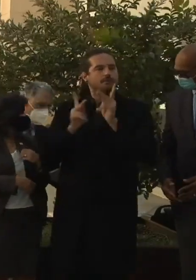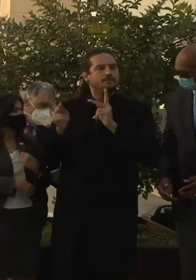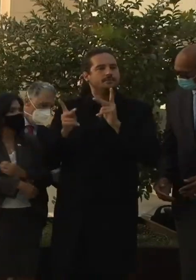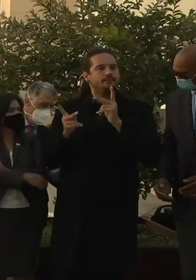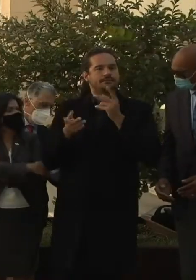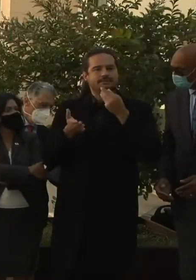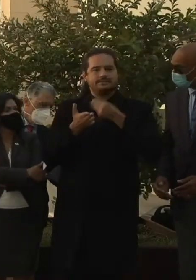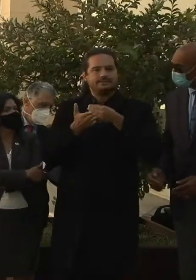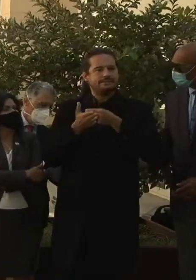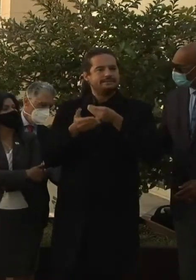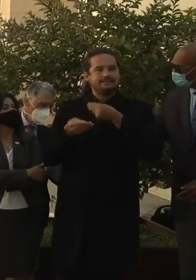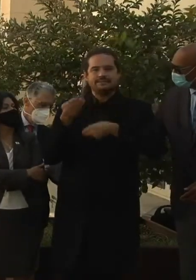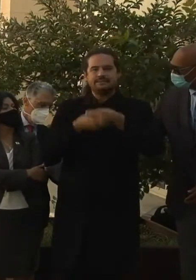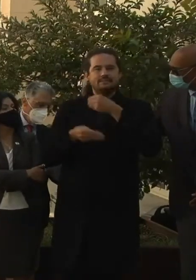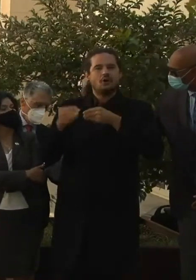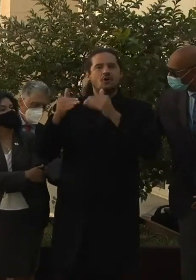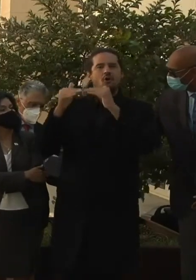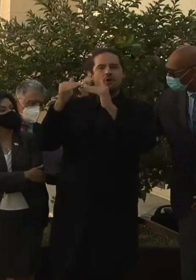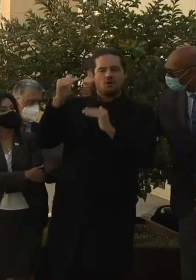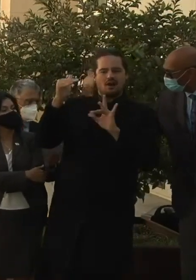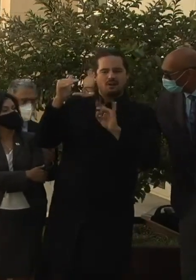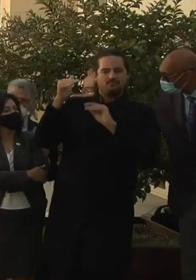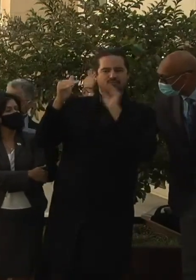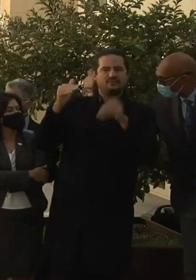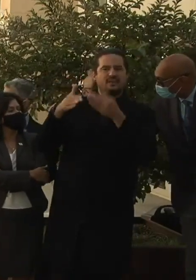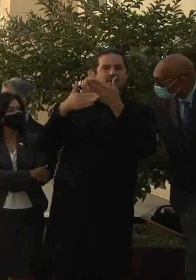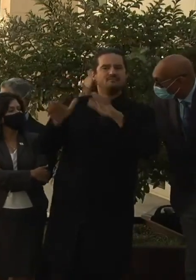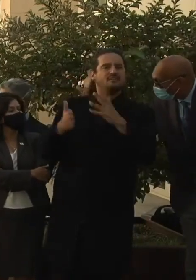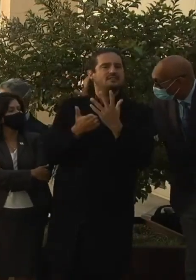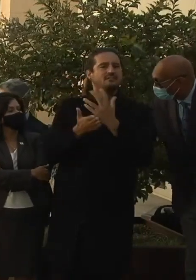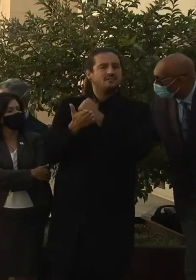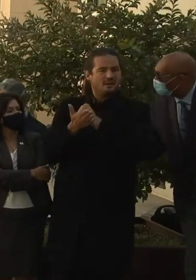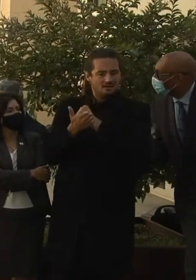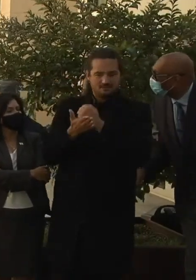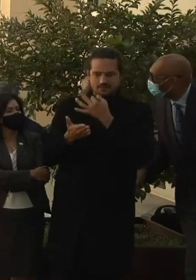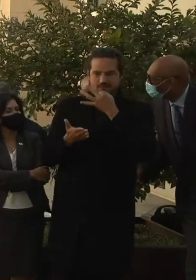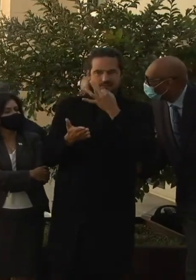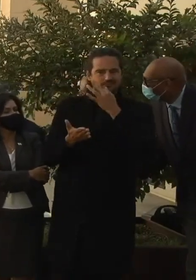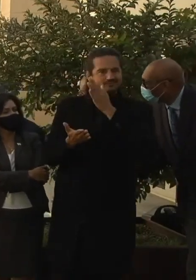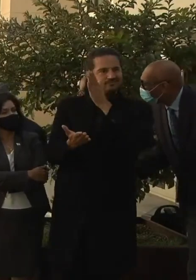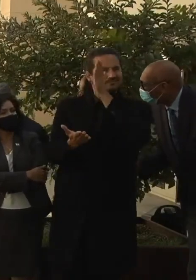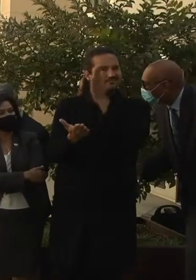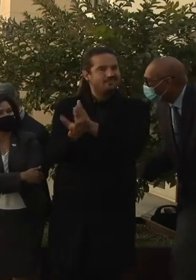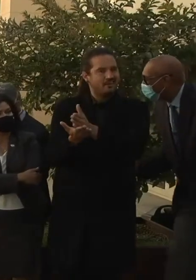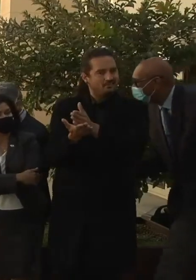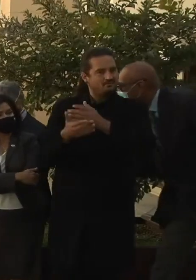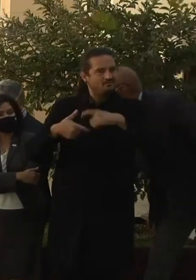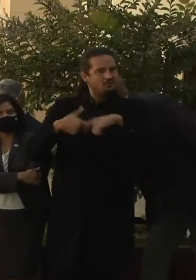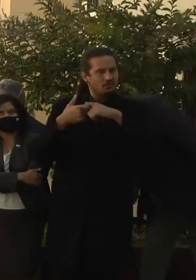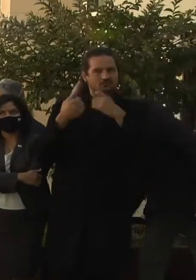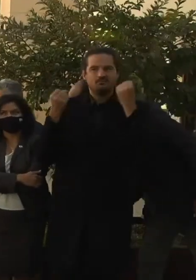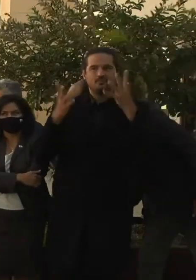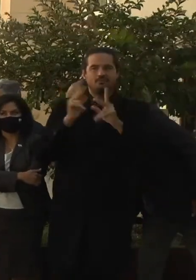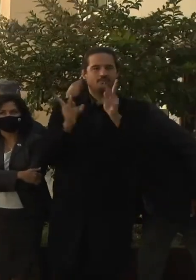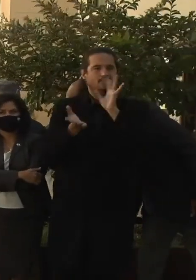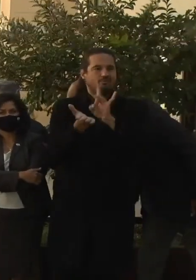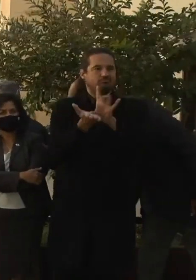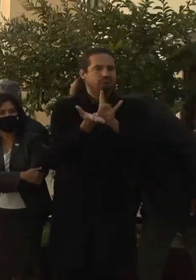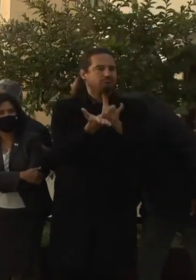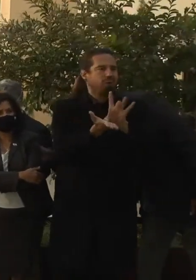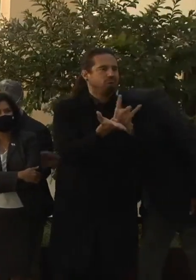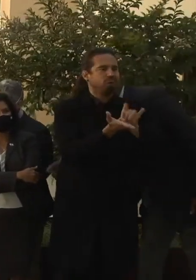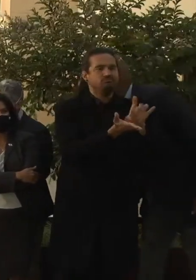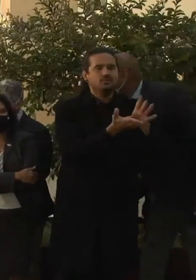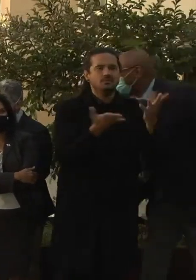basically at the end of the week, there are going to be a portion of people who lose or owe a lot of money for the place they've lived in if they were affected by